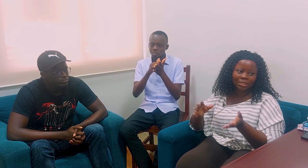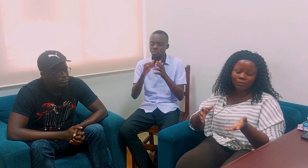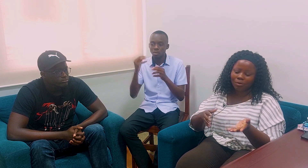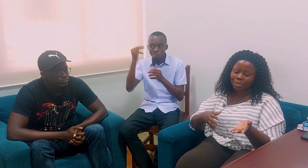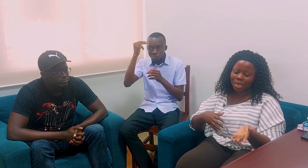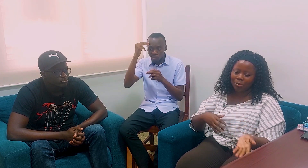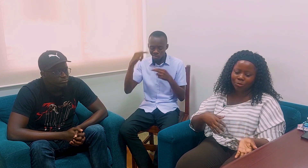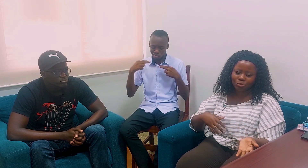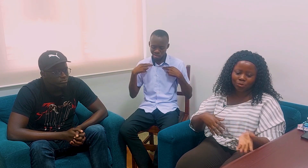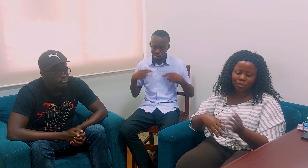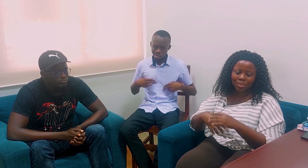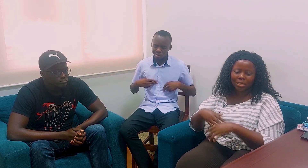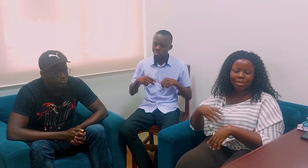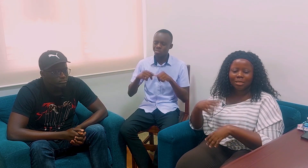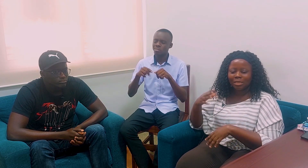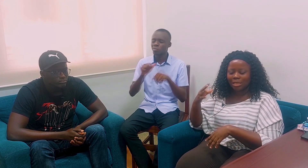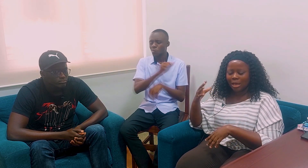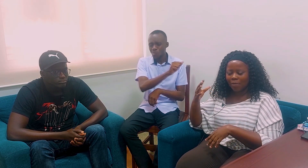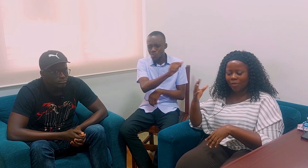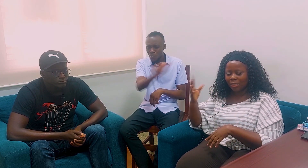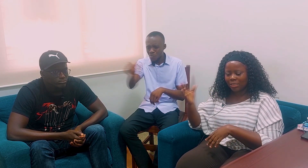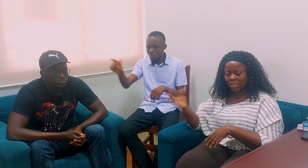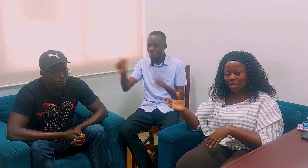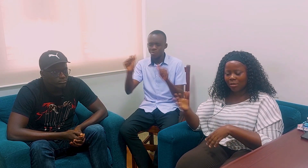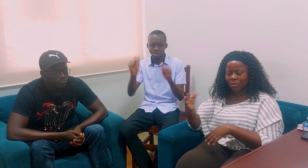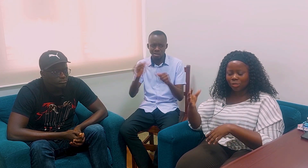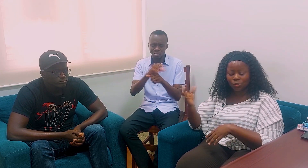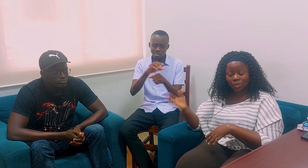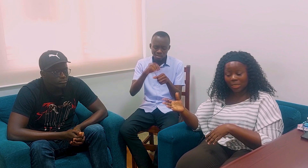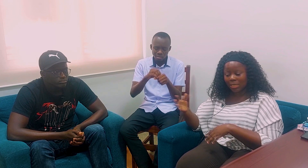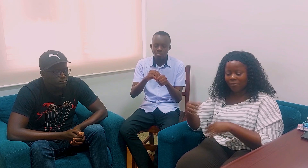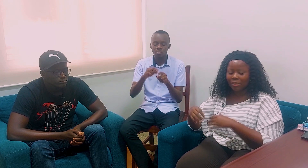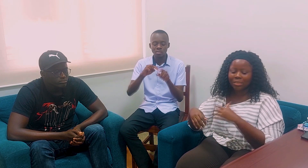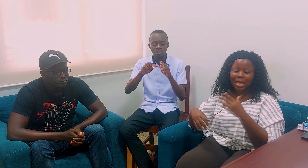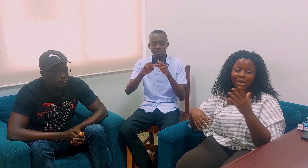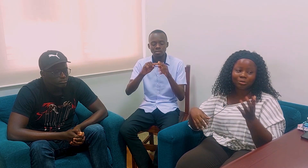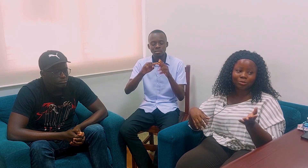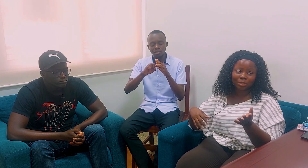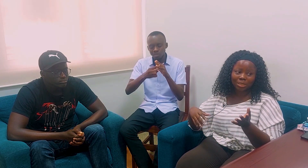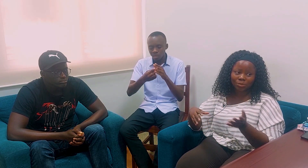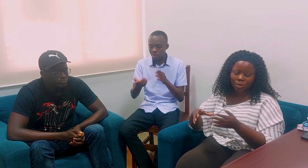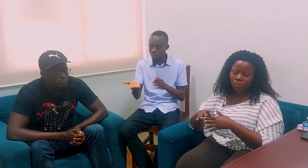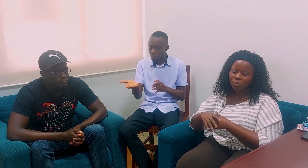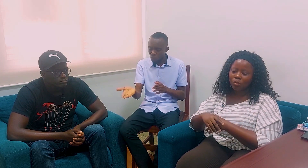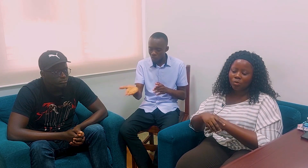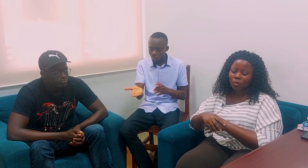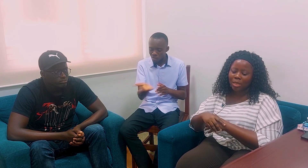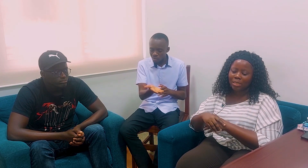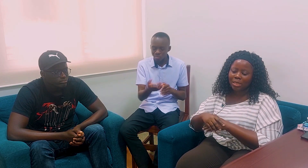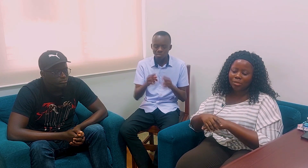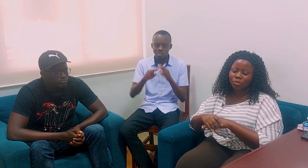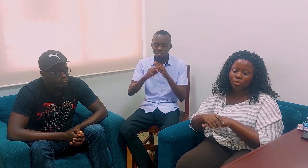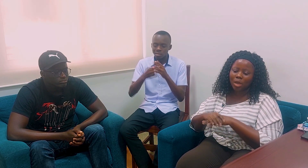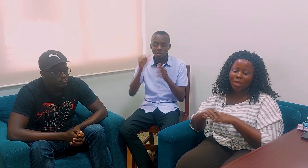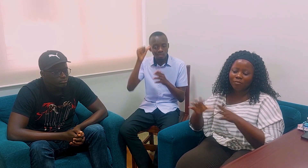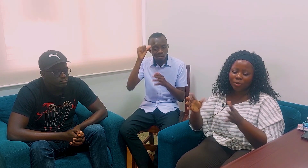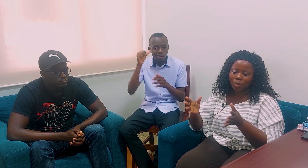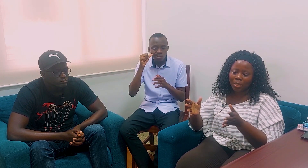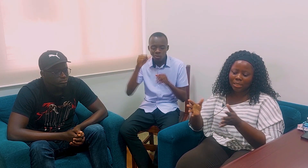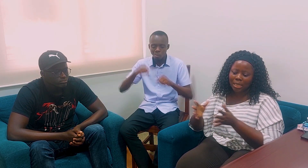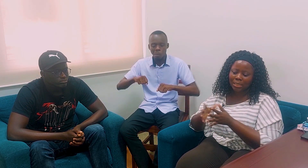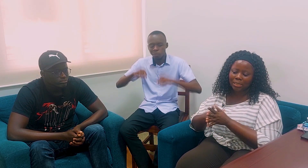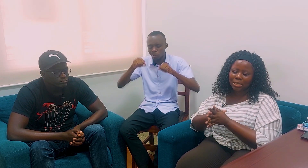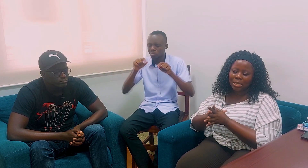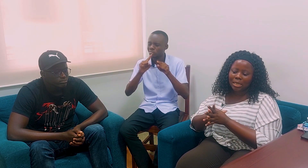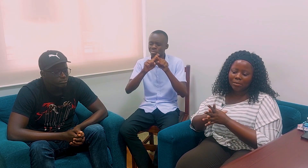everyone. It's from childhood, it affects children, it affects adults as well, right? And so